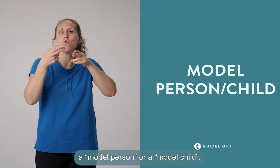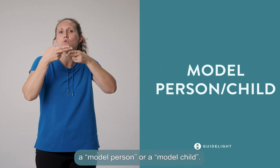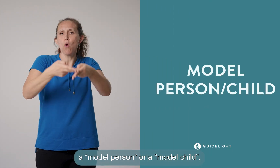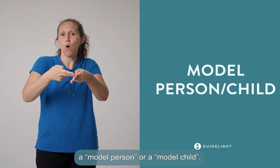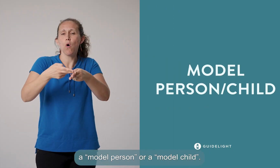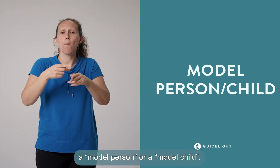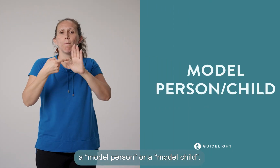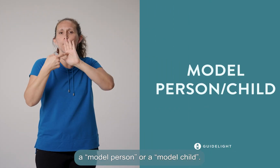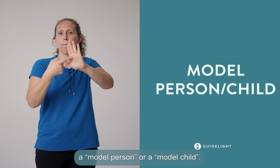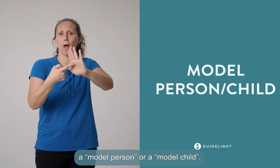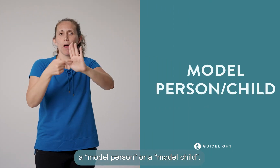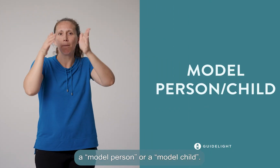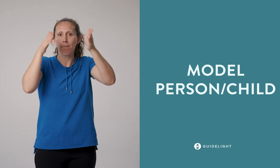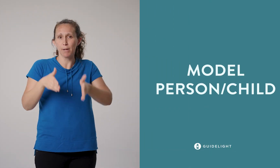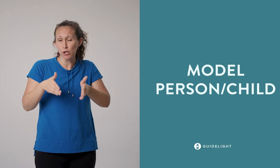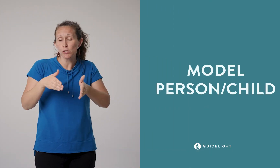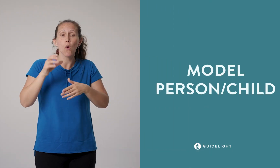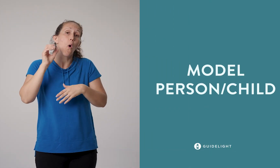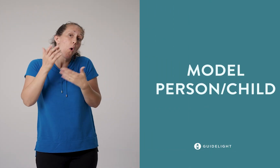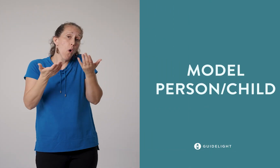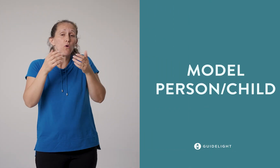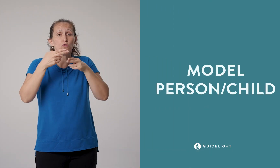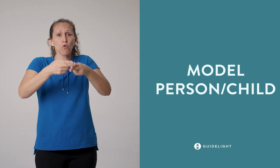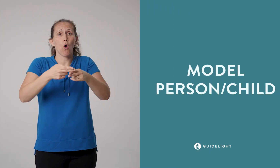or a model child.